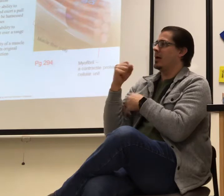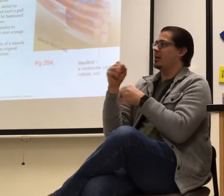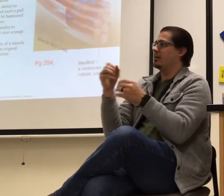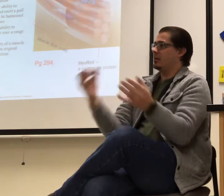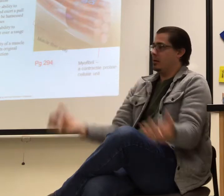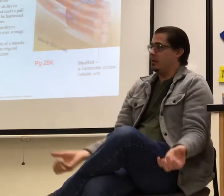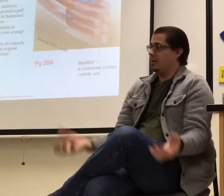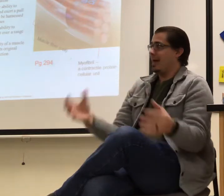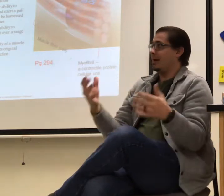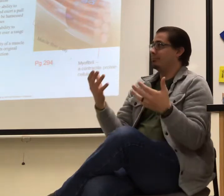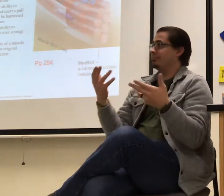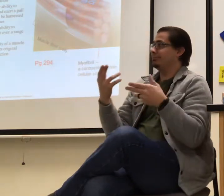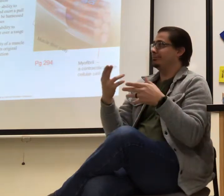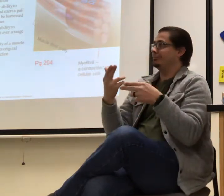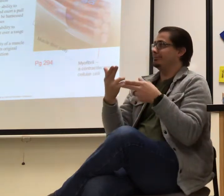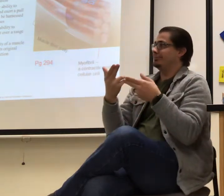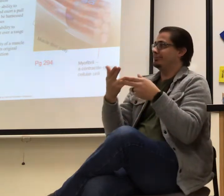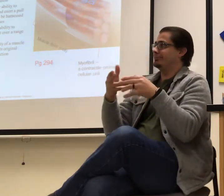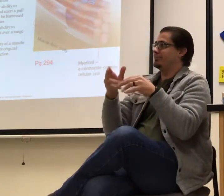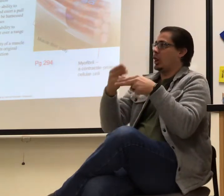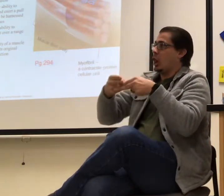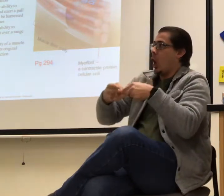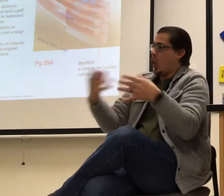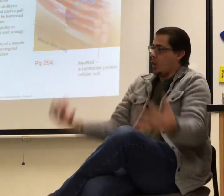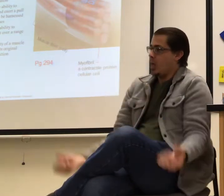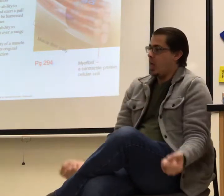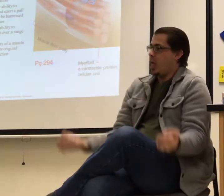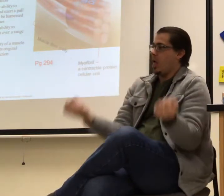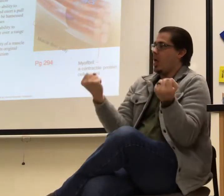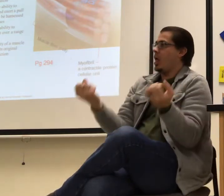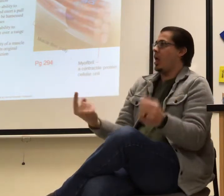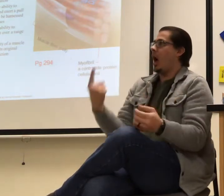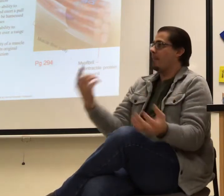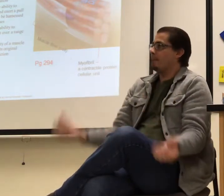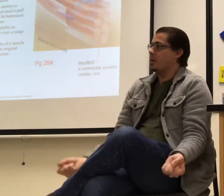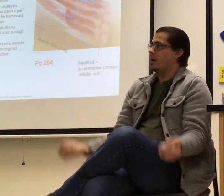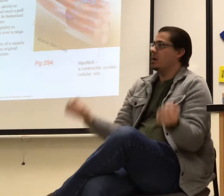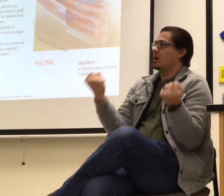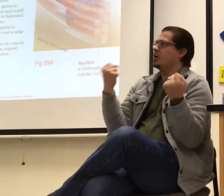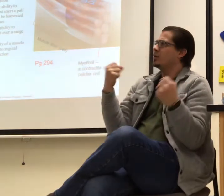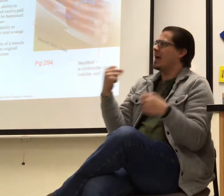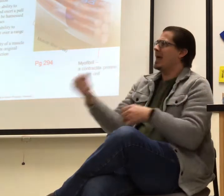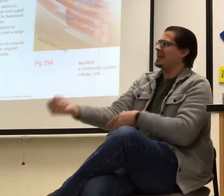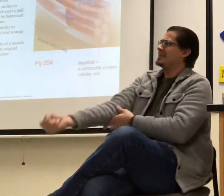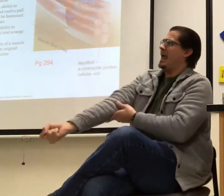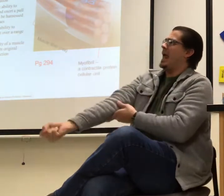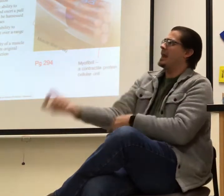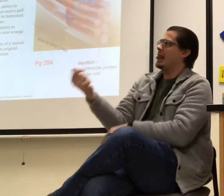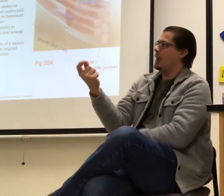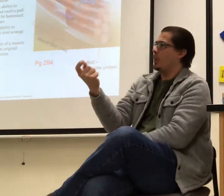up. Now, you can extend the hinge joint a little bit.